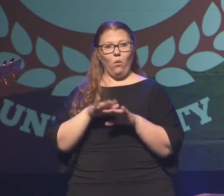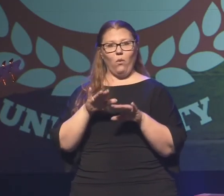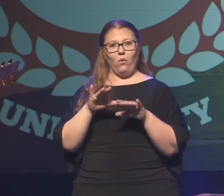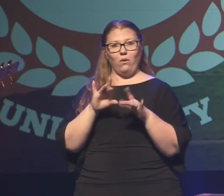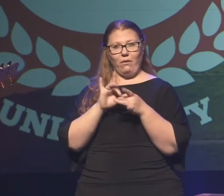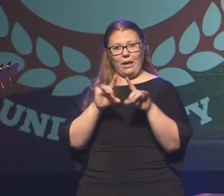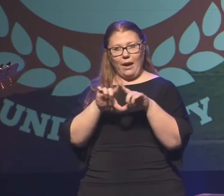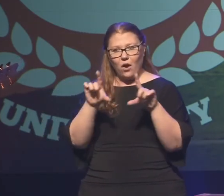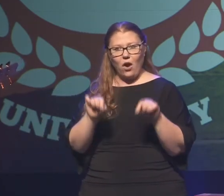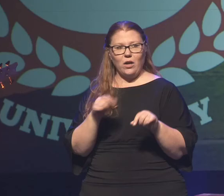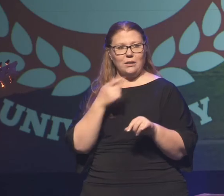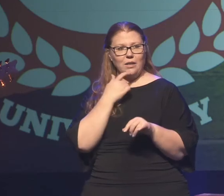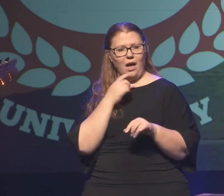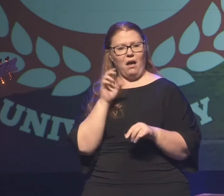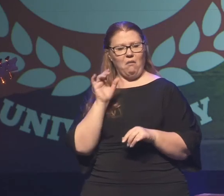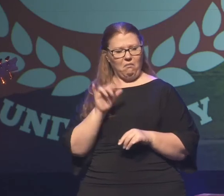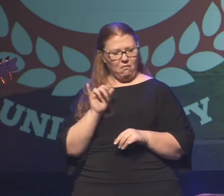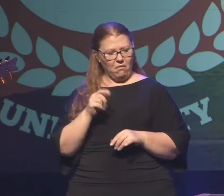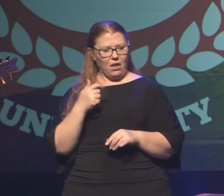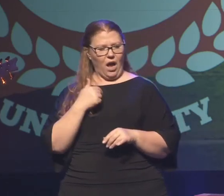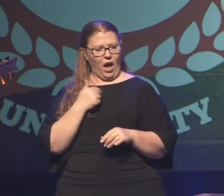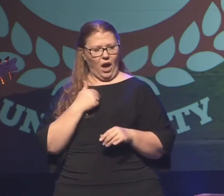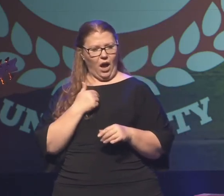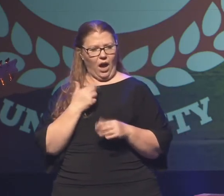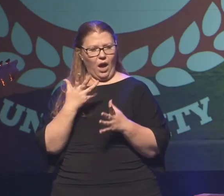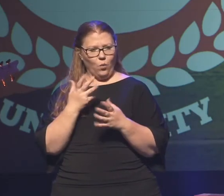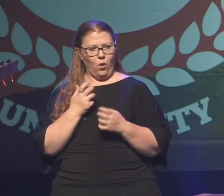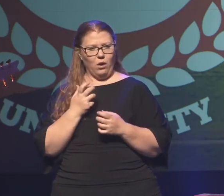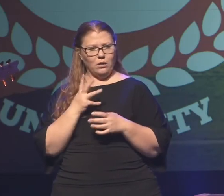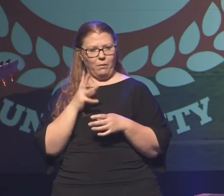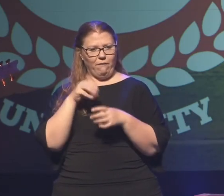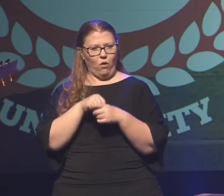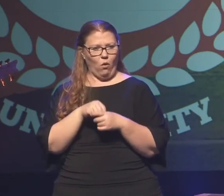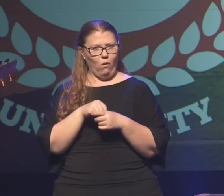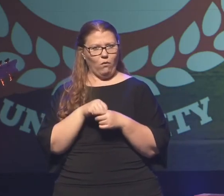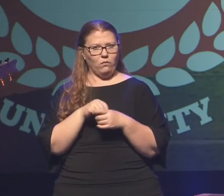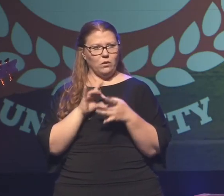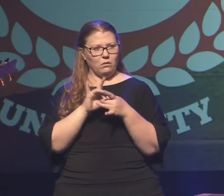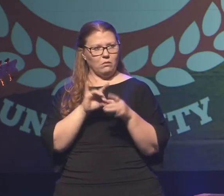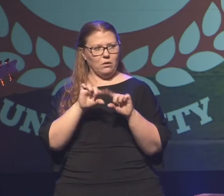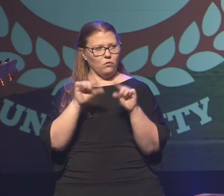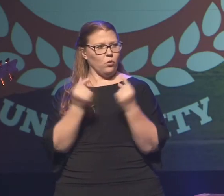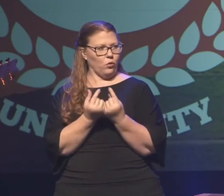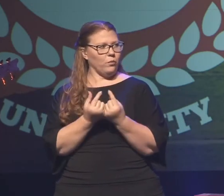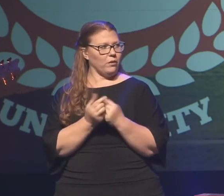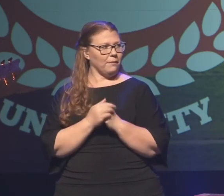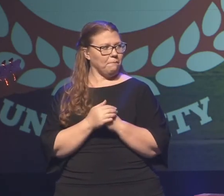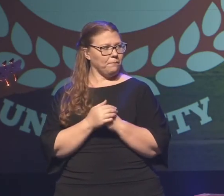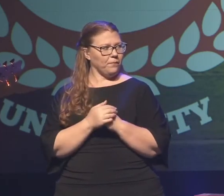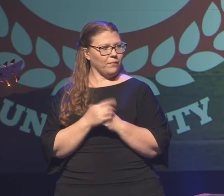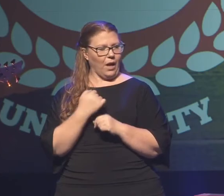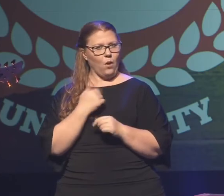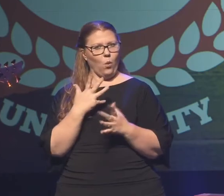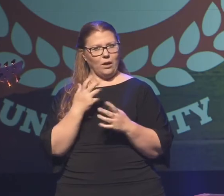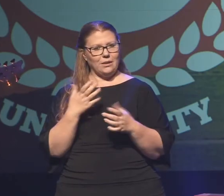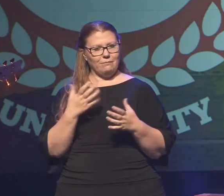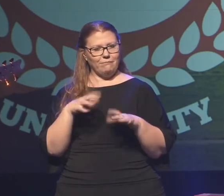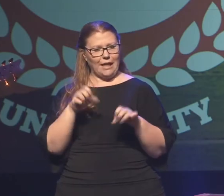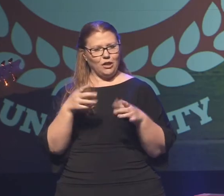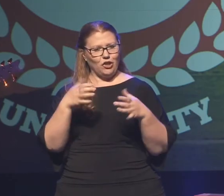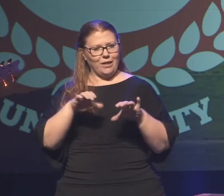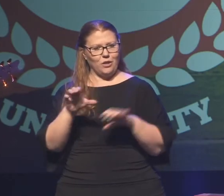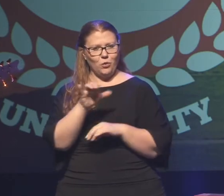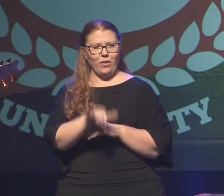go, you know what, I'm gonna further the love quotient at Crossroads. I'm going to step out and do this. We're going to do a